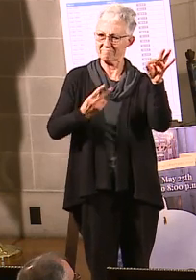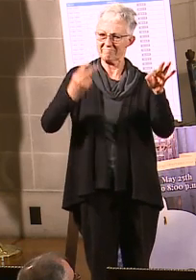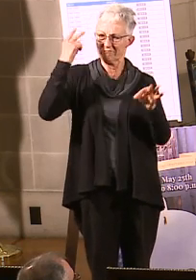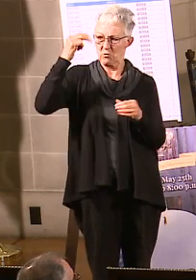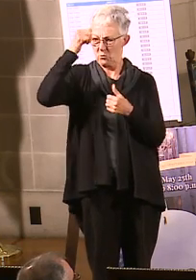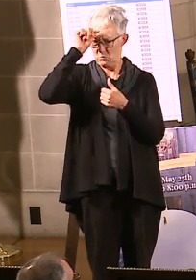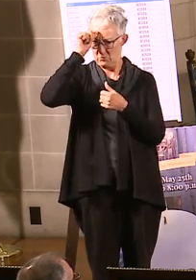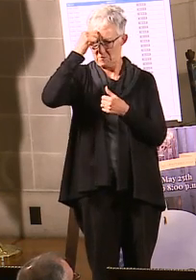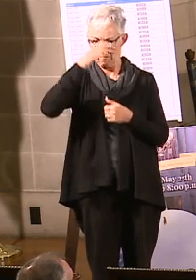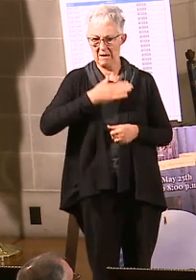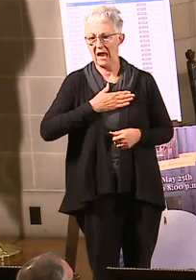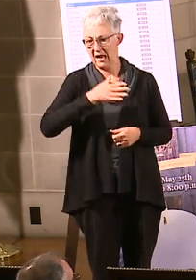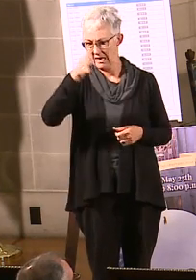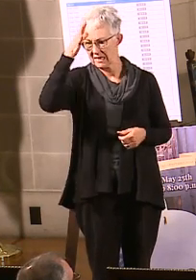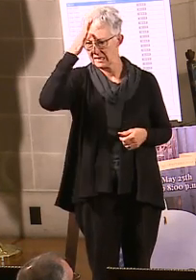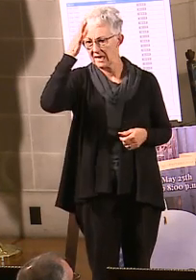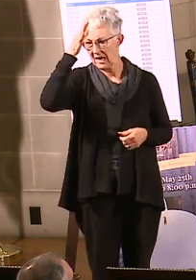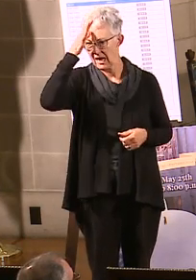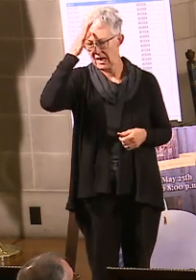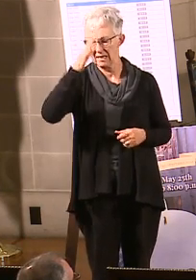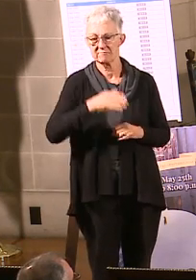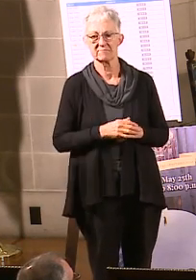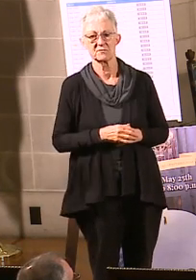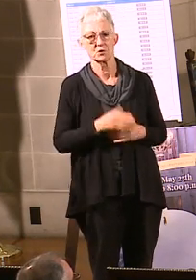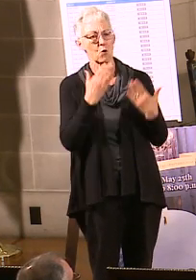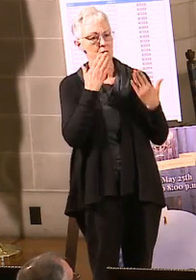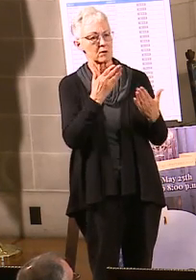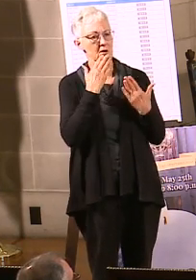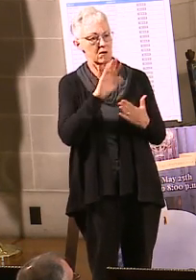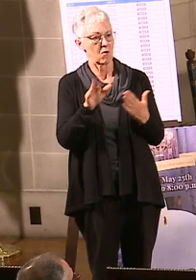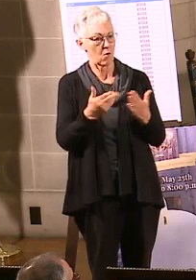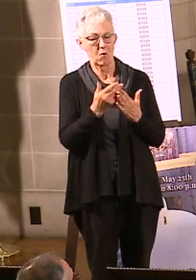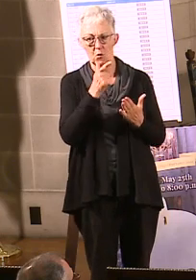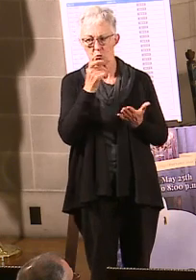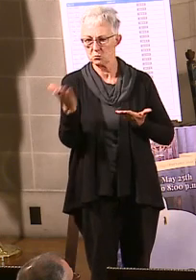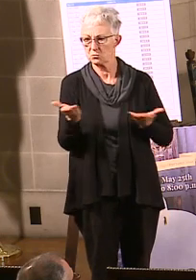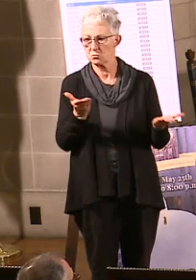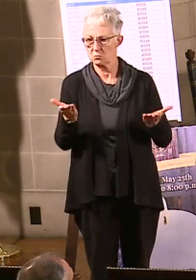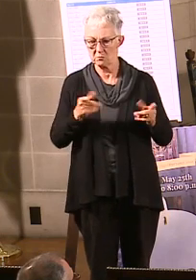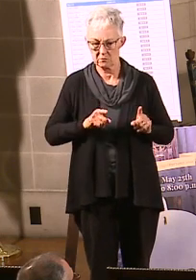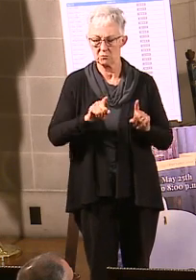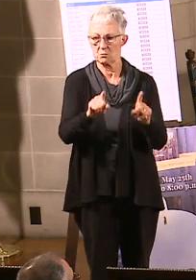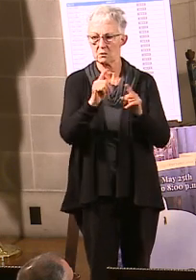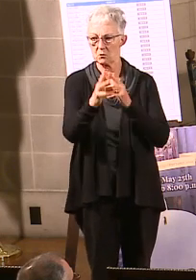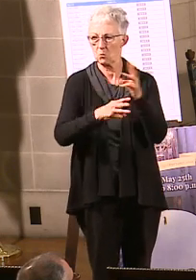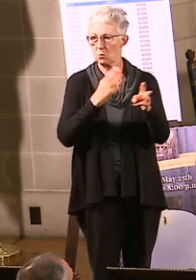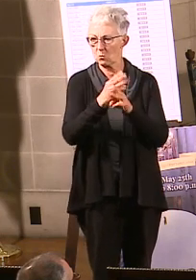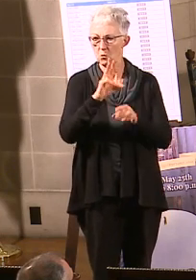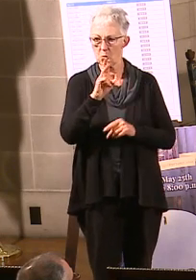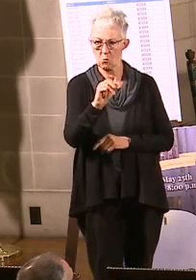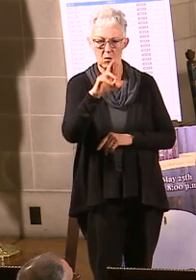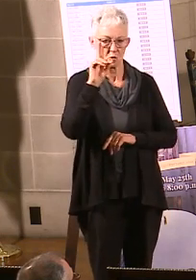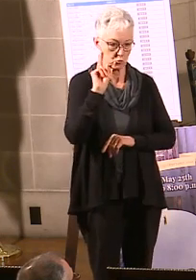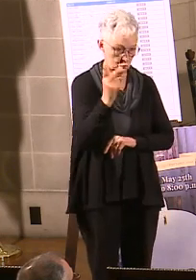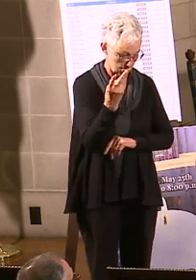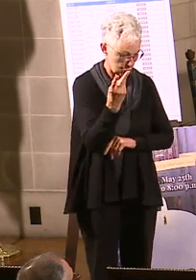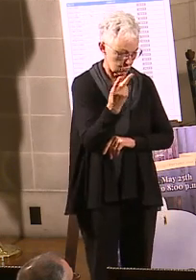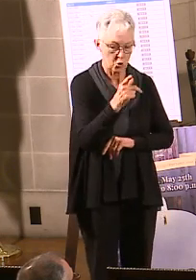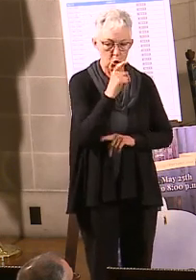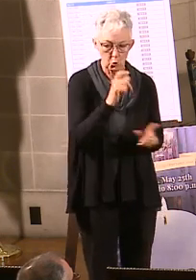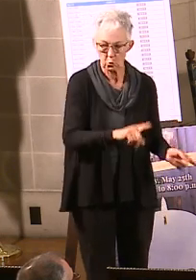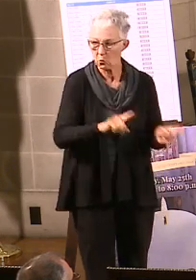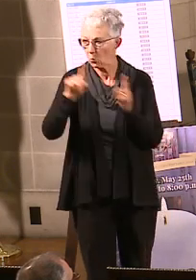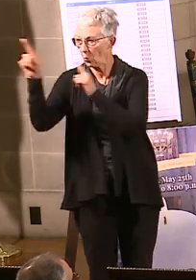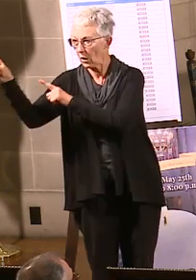to think of their family members that served in World War II, the sacrifice, either deployed or at home, on the home front.